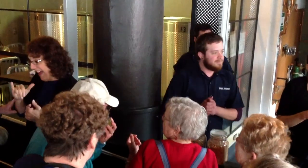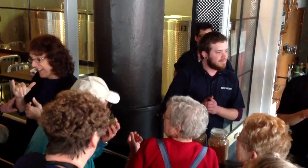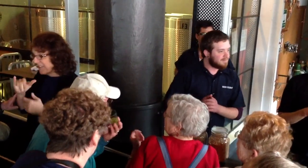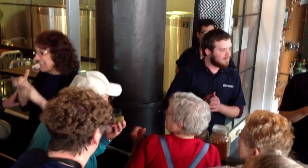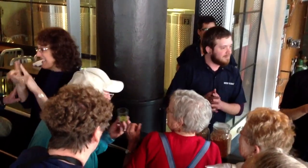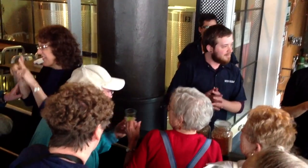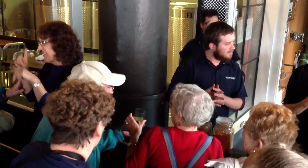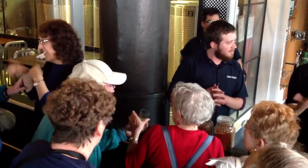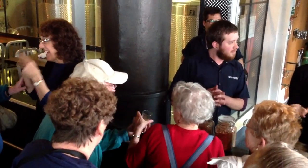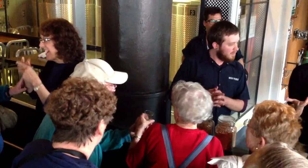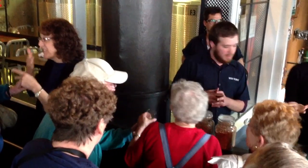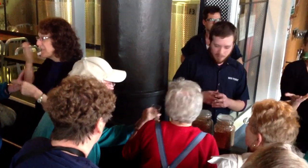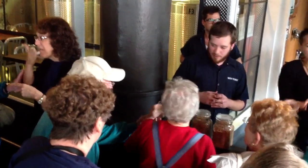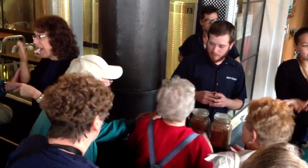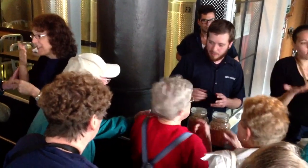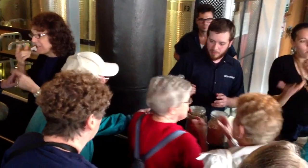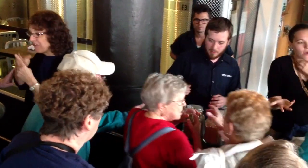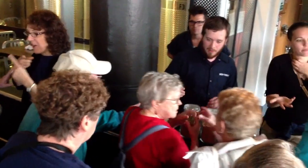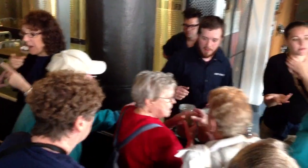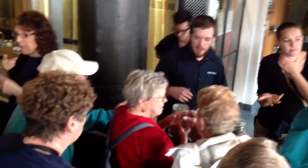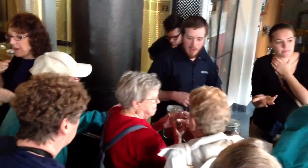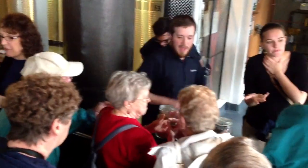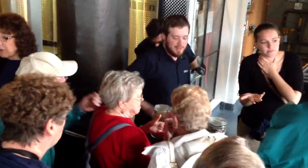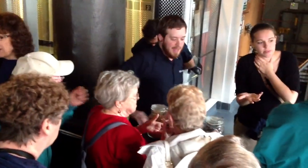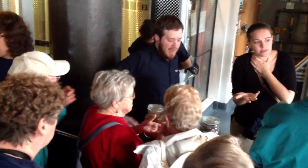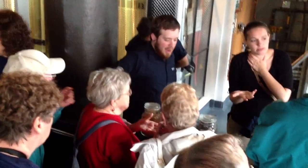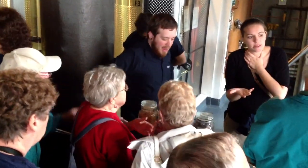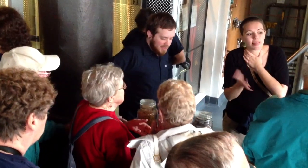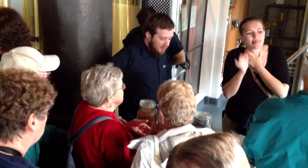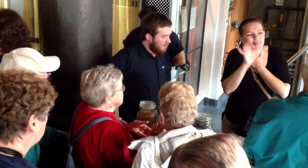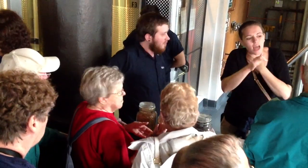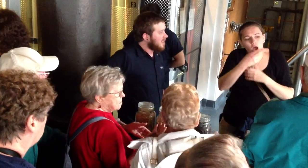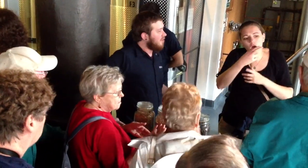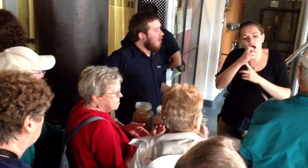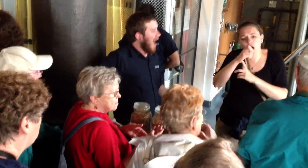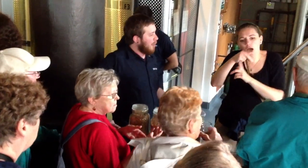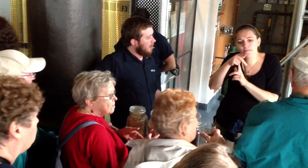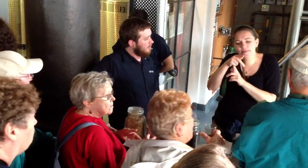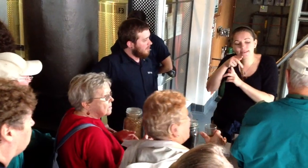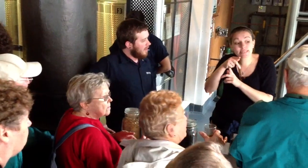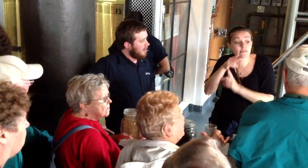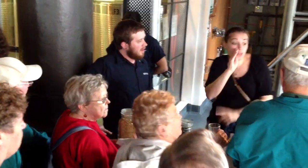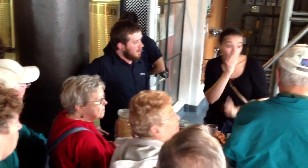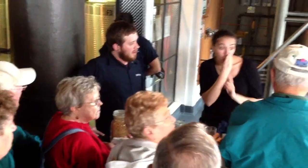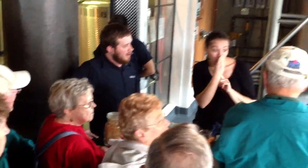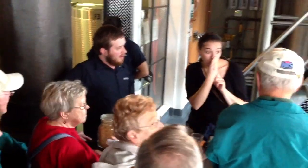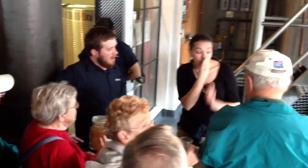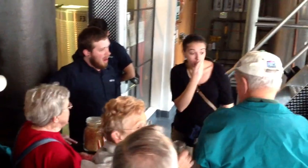It's a flower